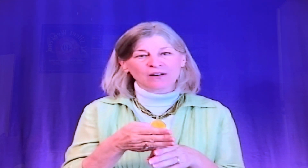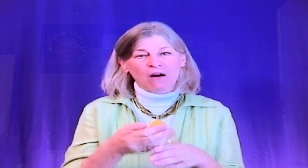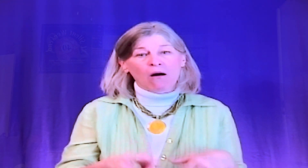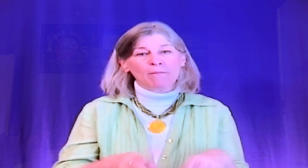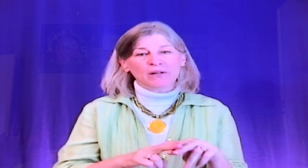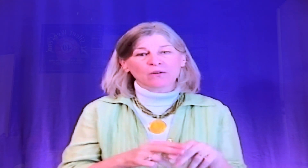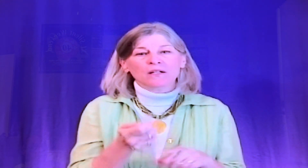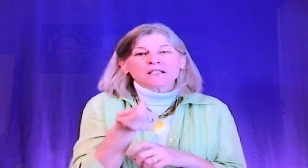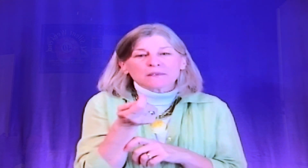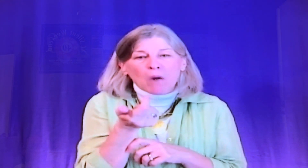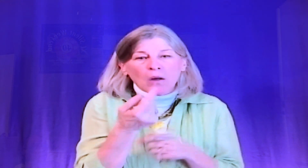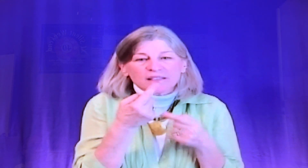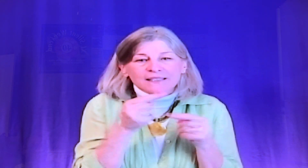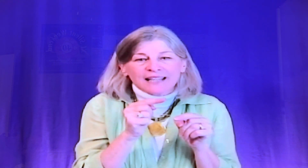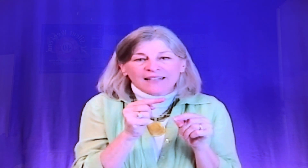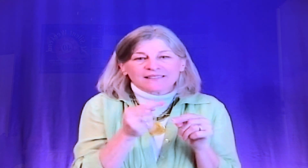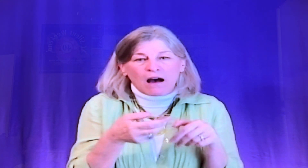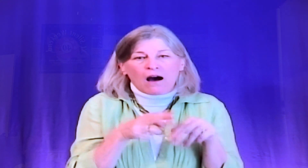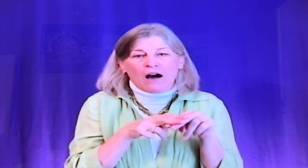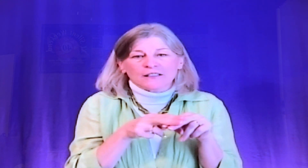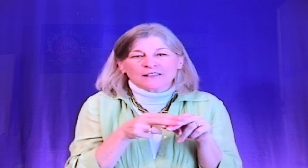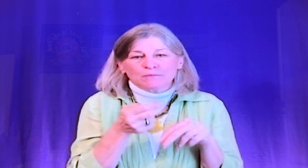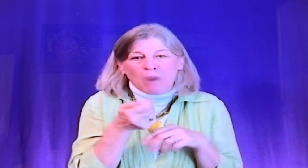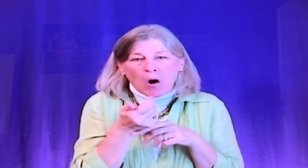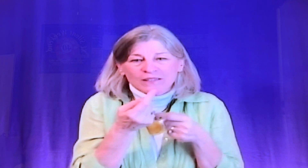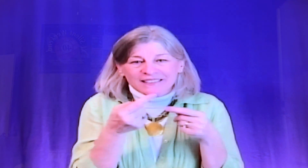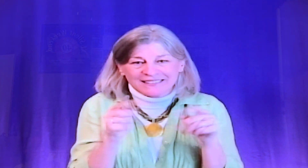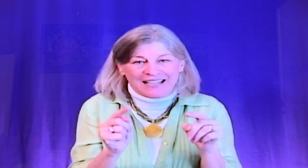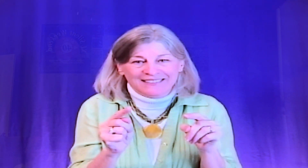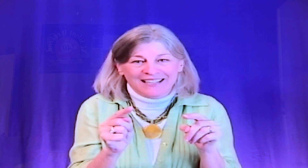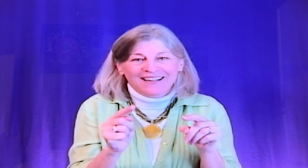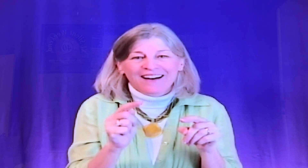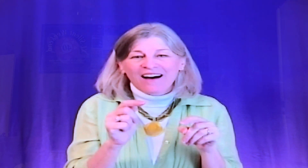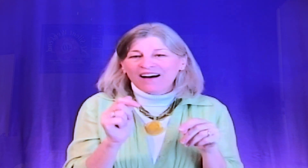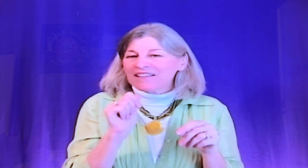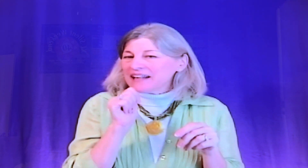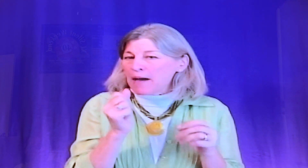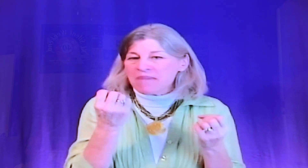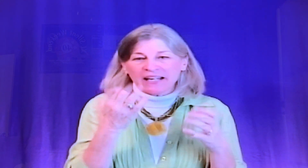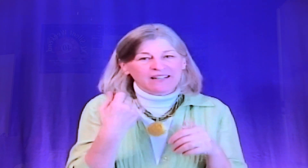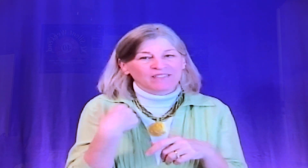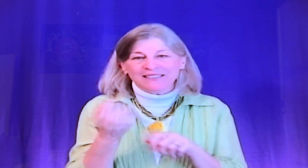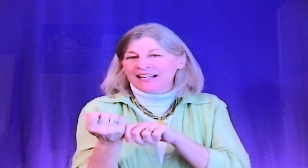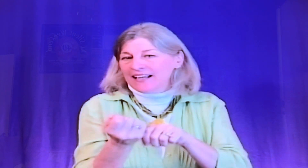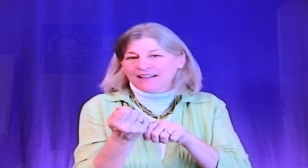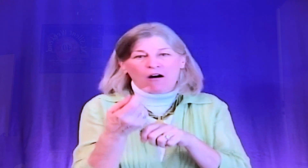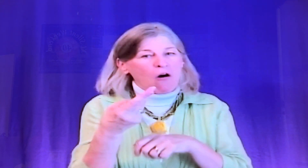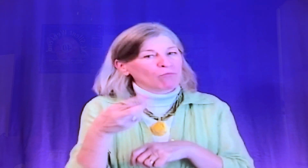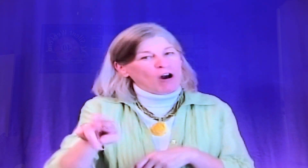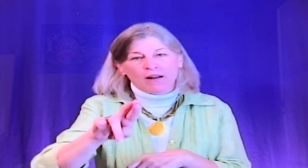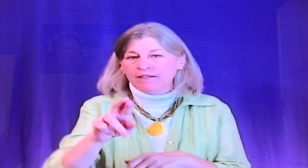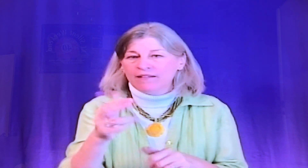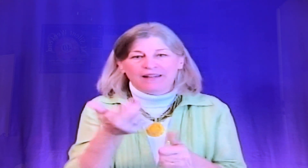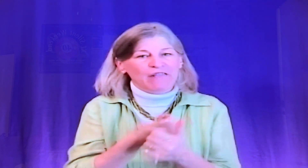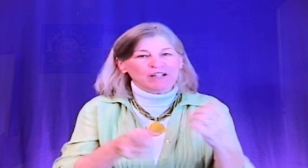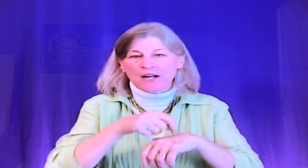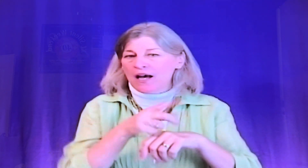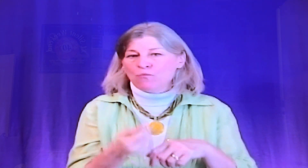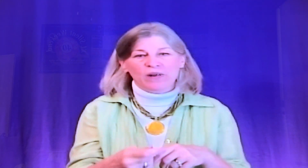are built small success on small success. Not many of us hit a home run every time we